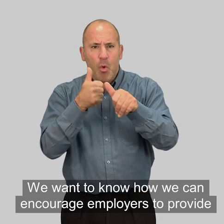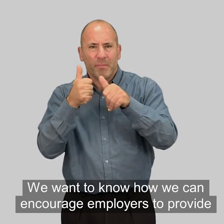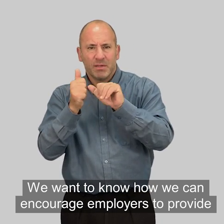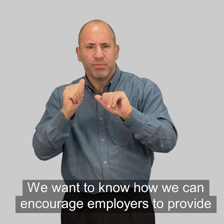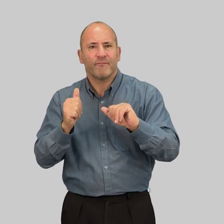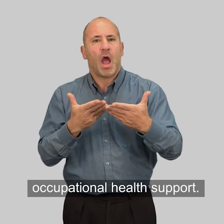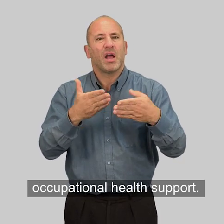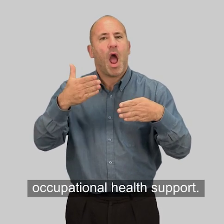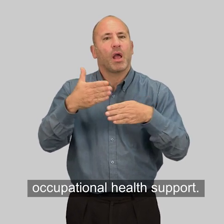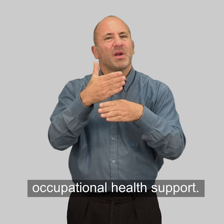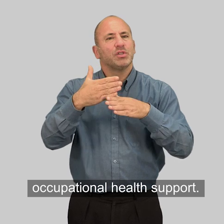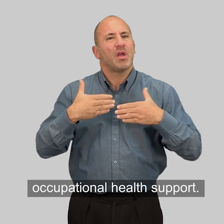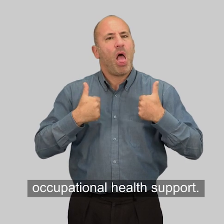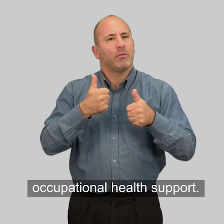provide occupational health support.